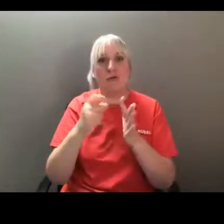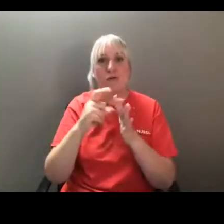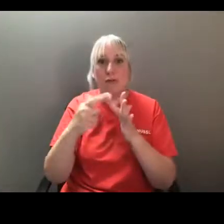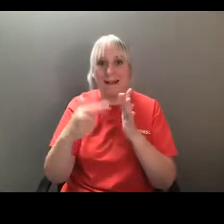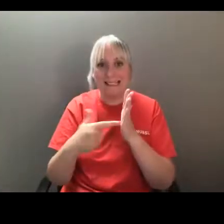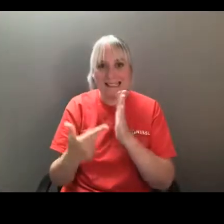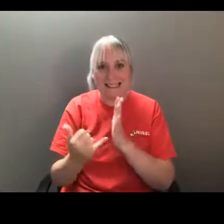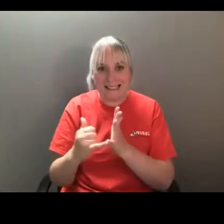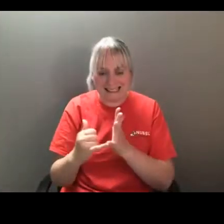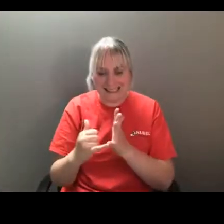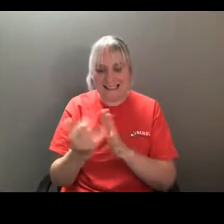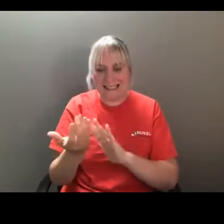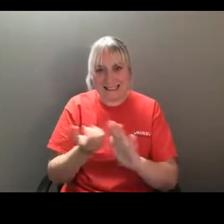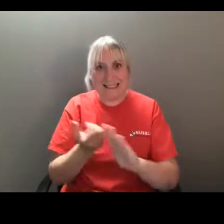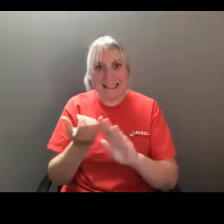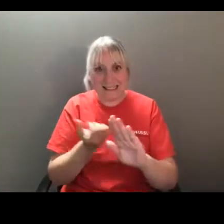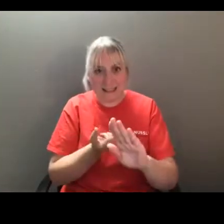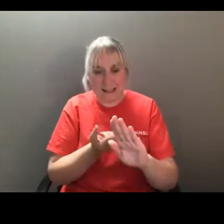the thing to think about